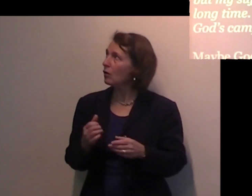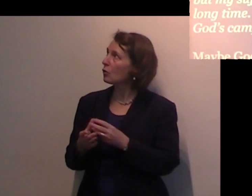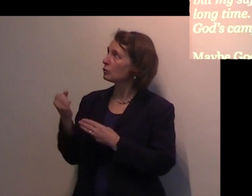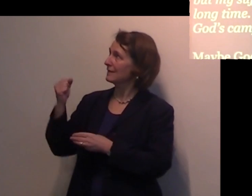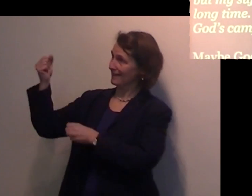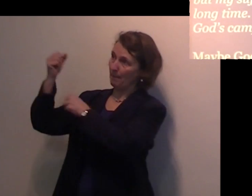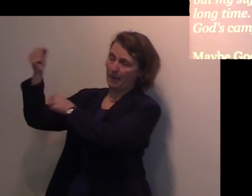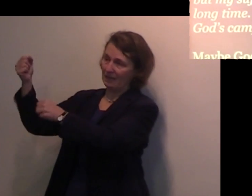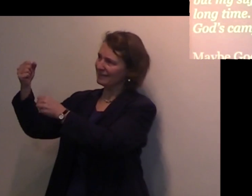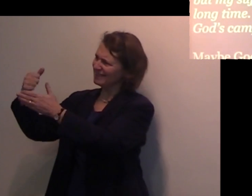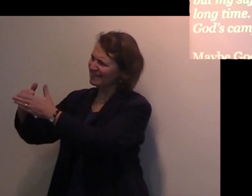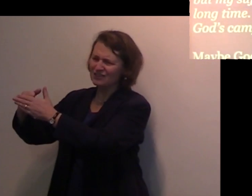unquote.